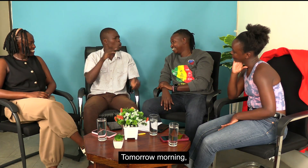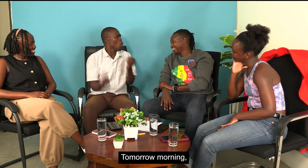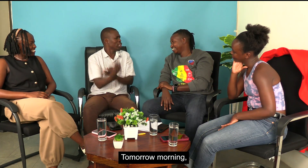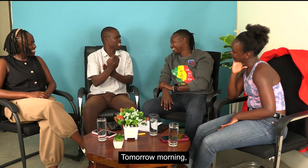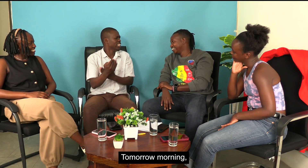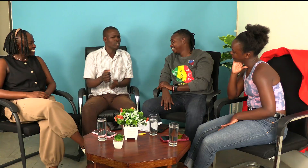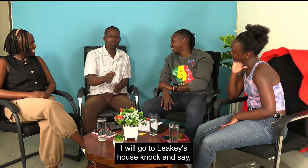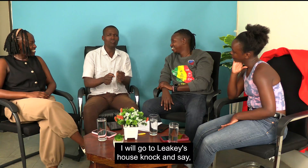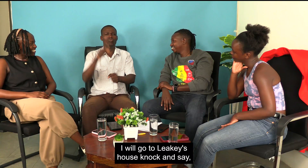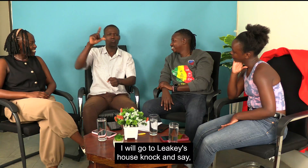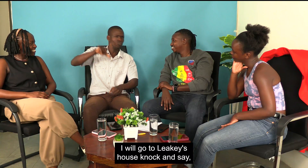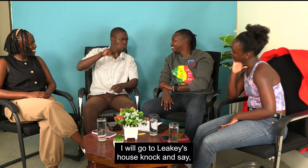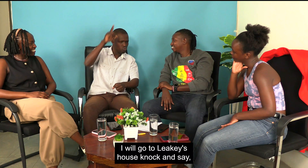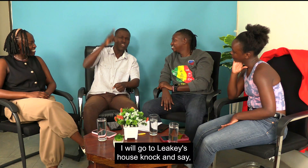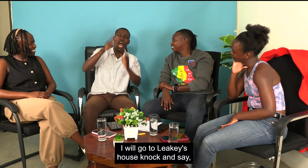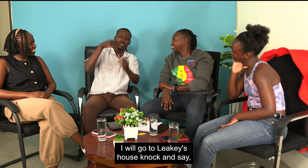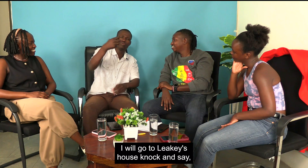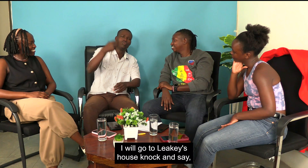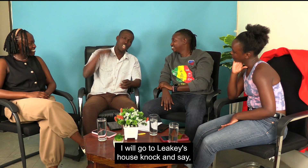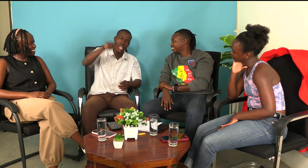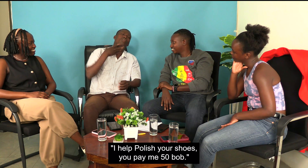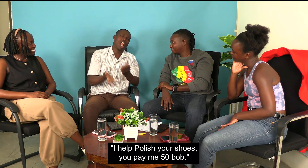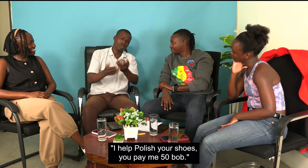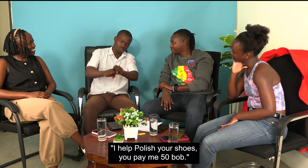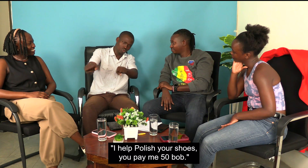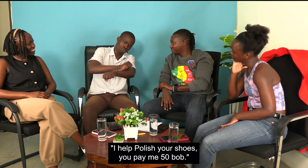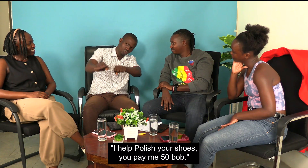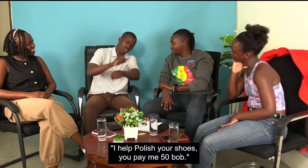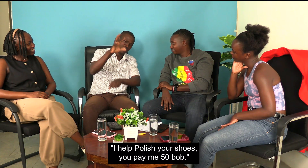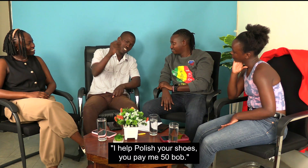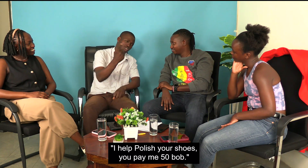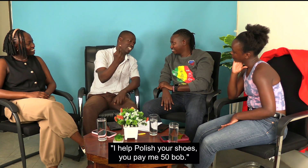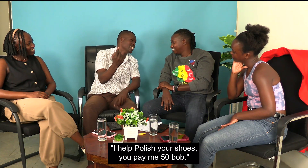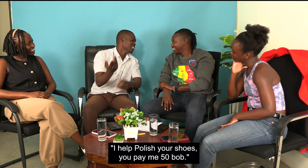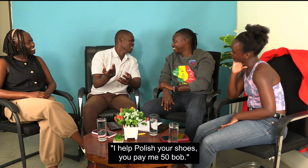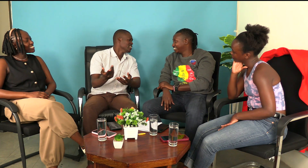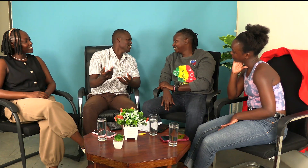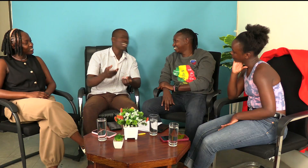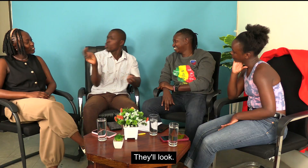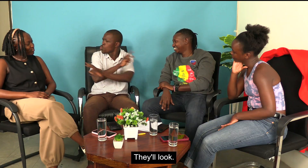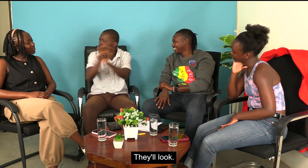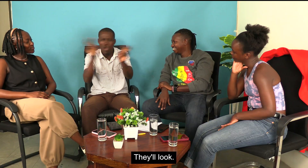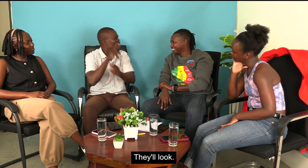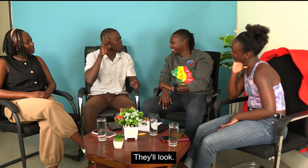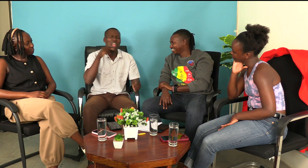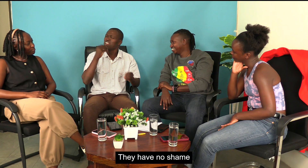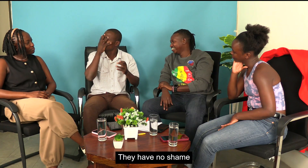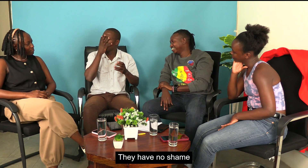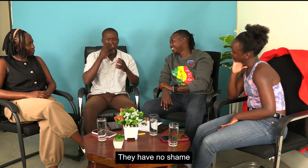we don't causes care. stress. We don't care. You can just go in the morning and knock to someone else to get help for